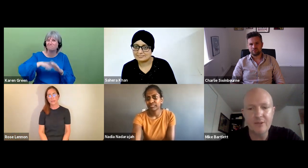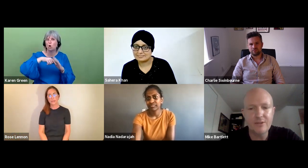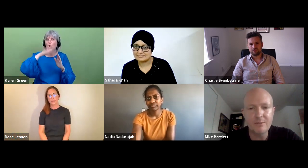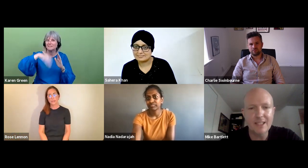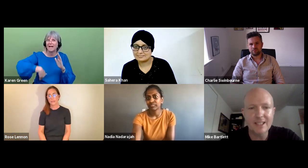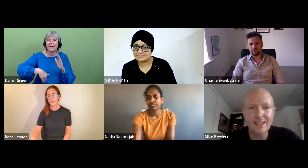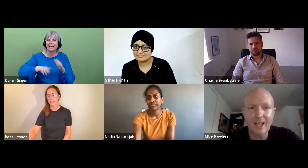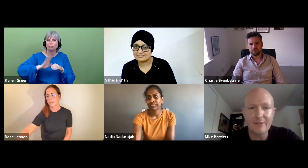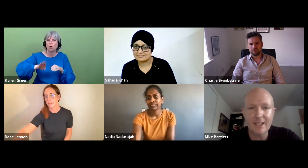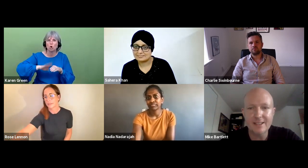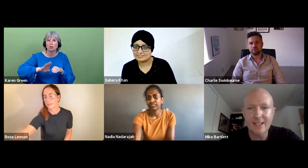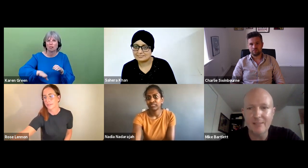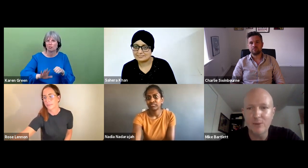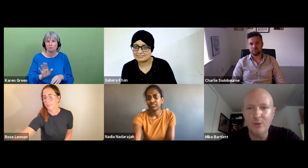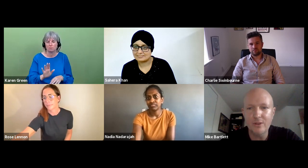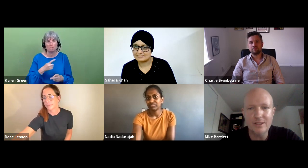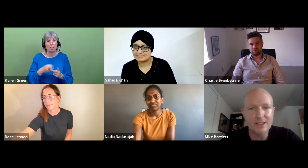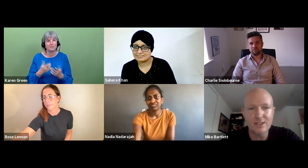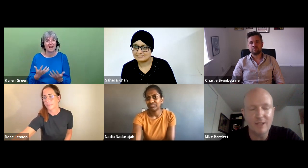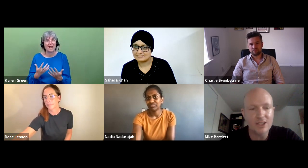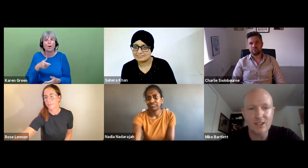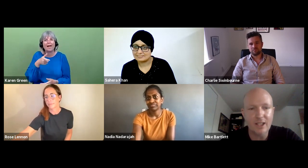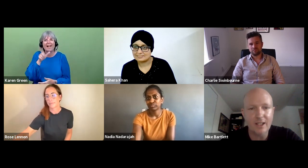do meetings in cafes anymore because